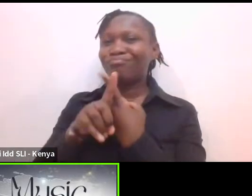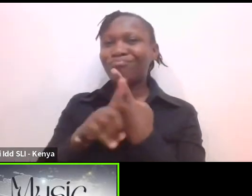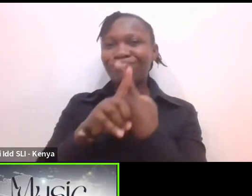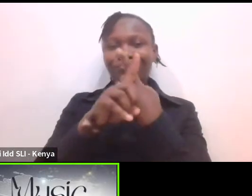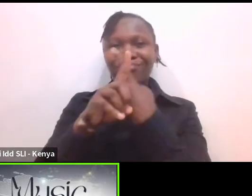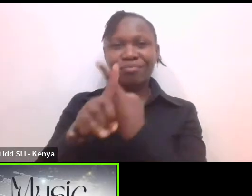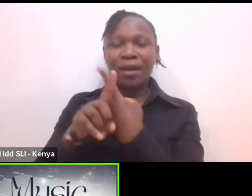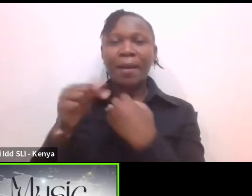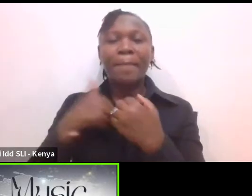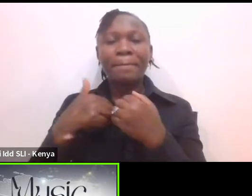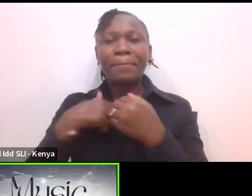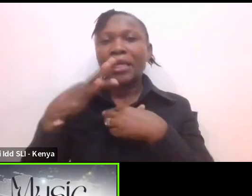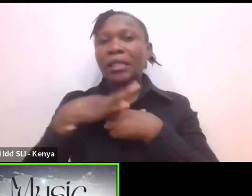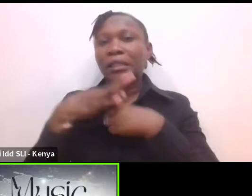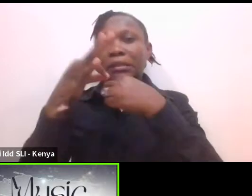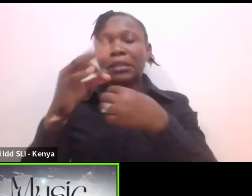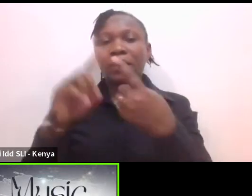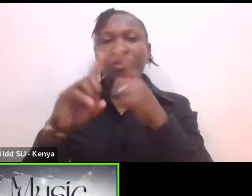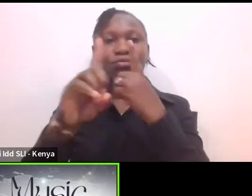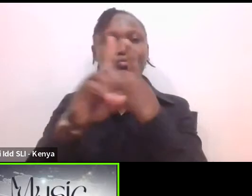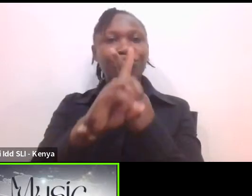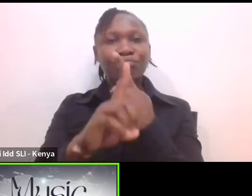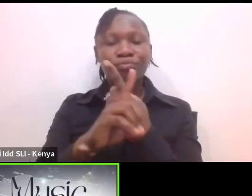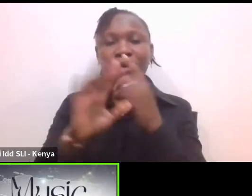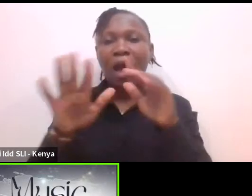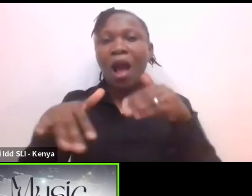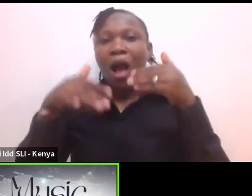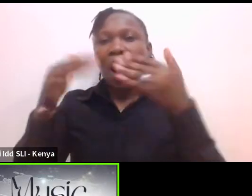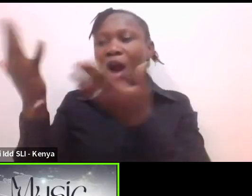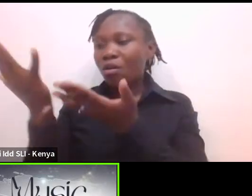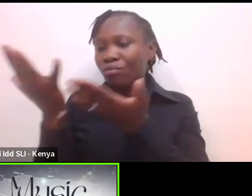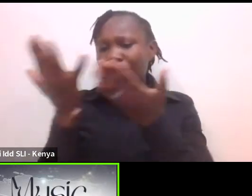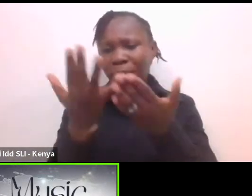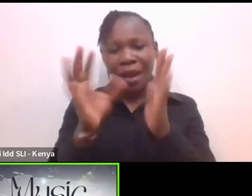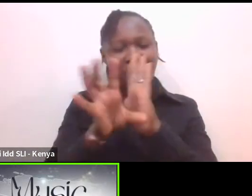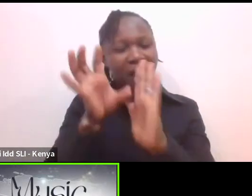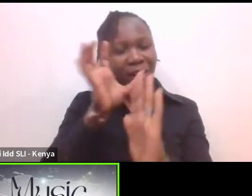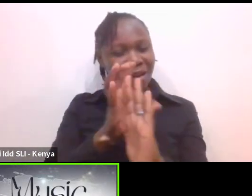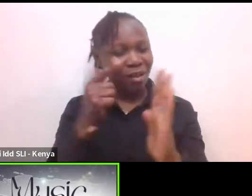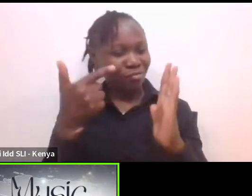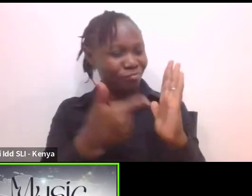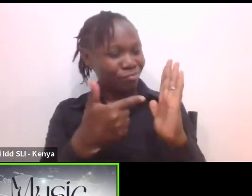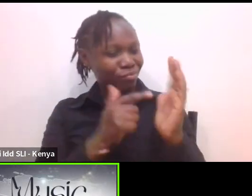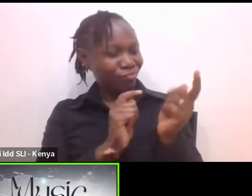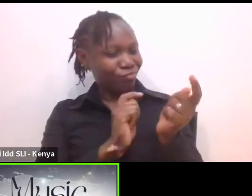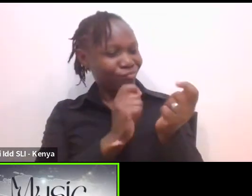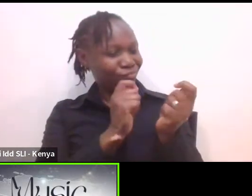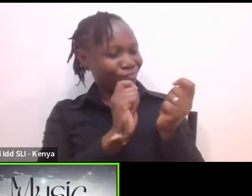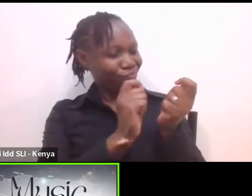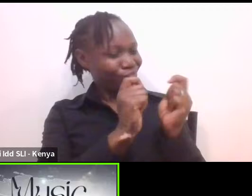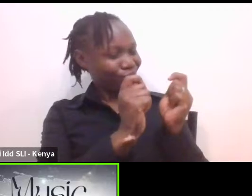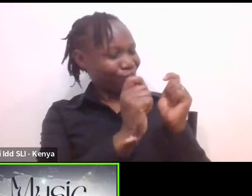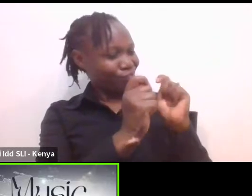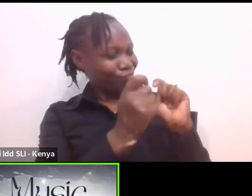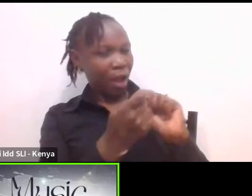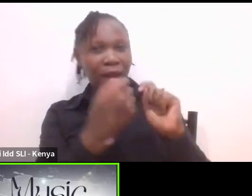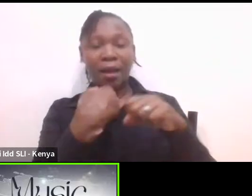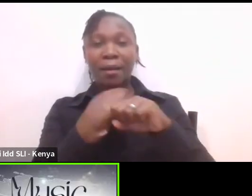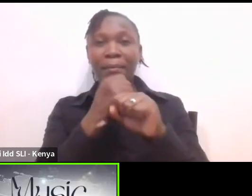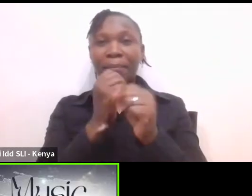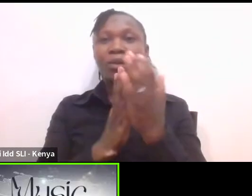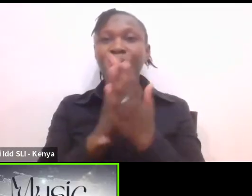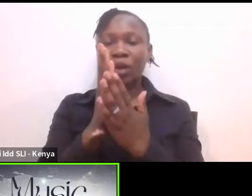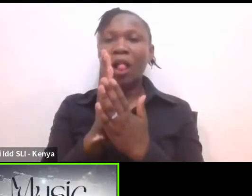in differentiation and how we can take a curriculum and modify and adapt it and make sure that it